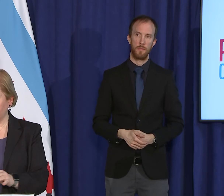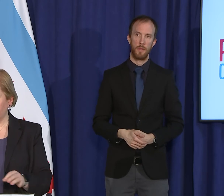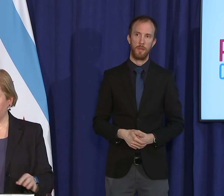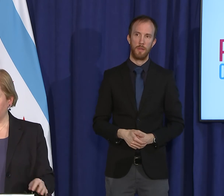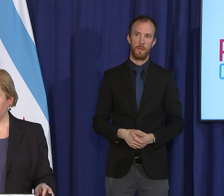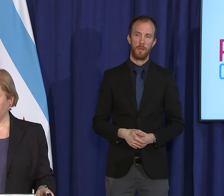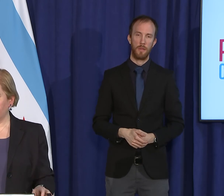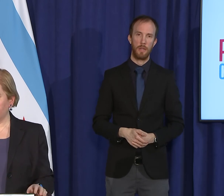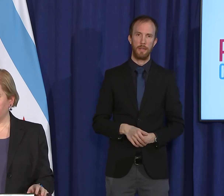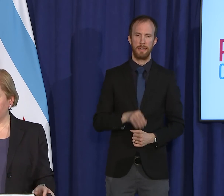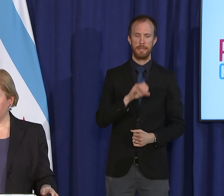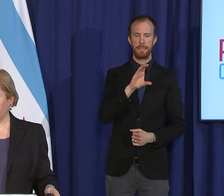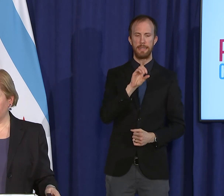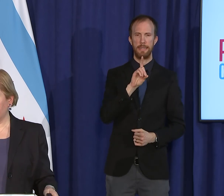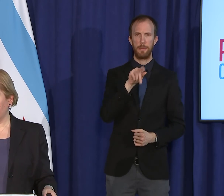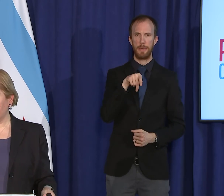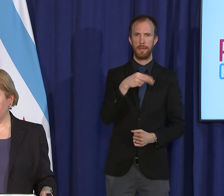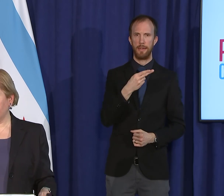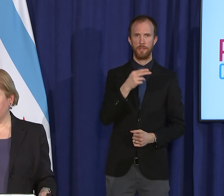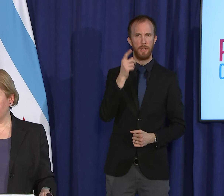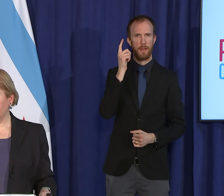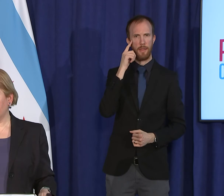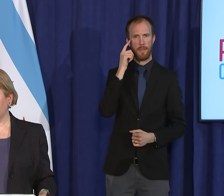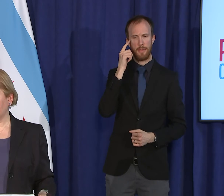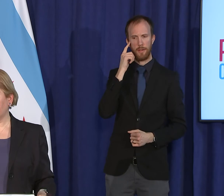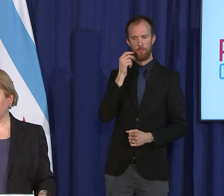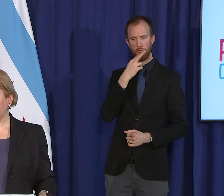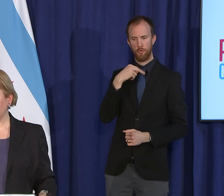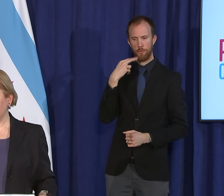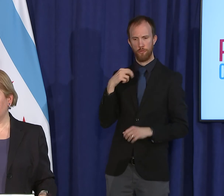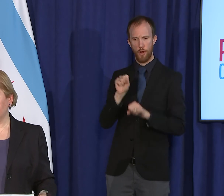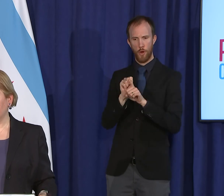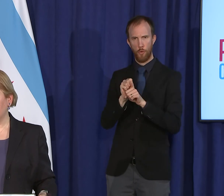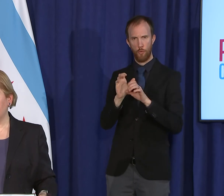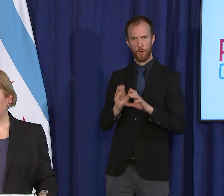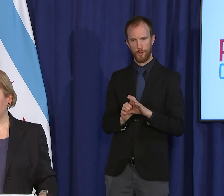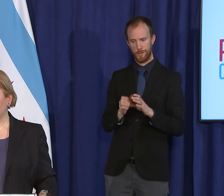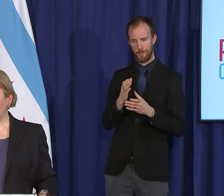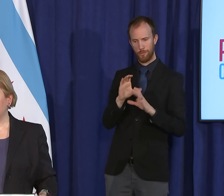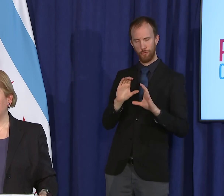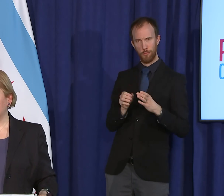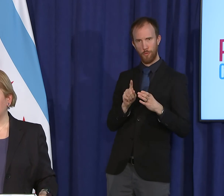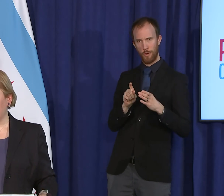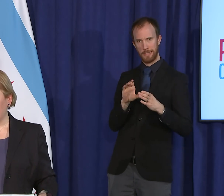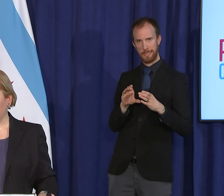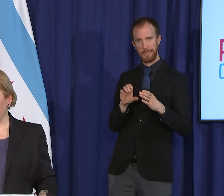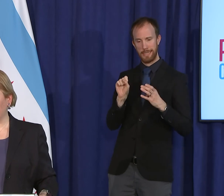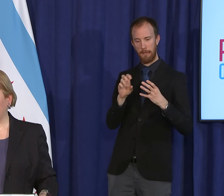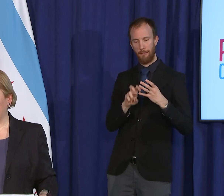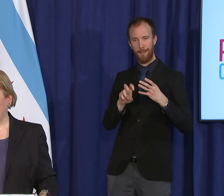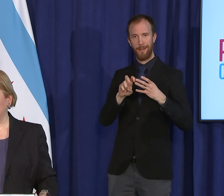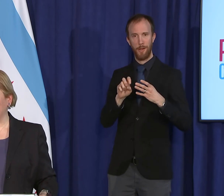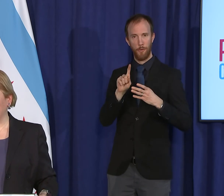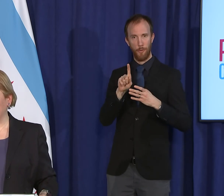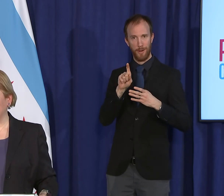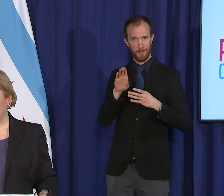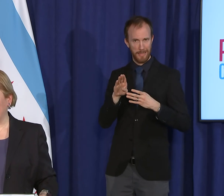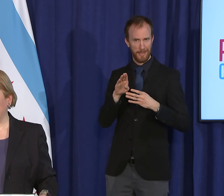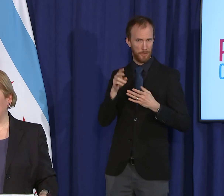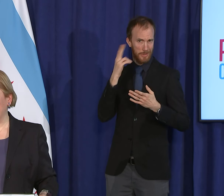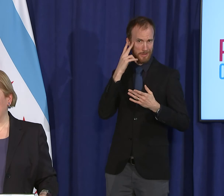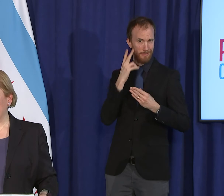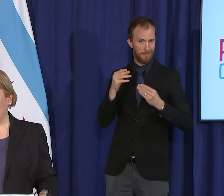moving restaurant workers up from phase 1C to phase 1B? So we still have, as you've heard us